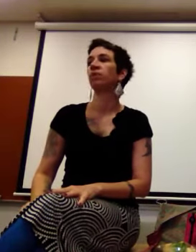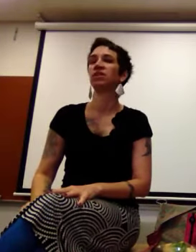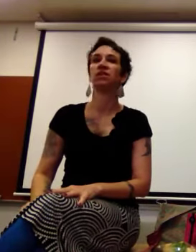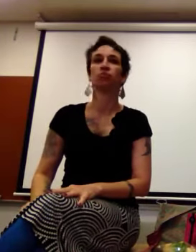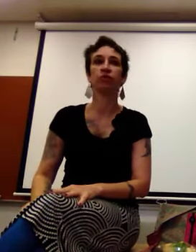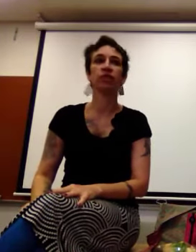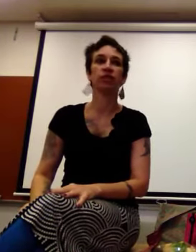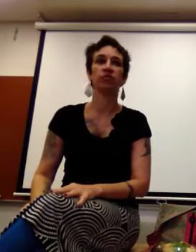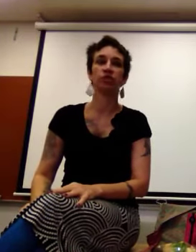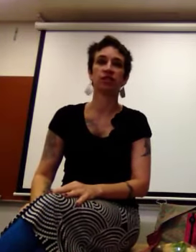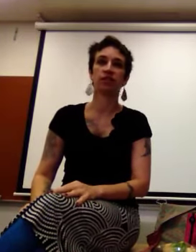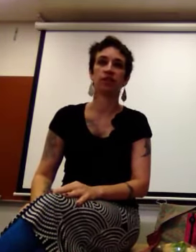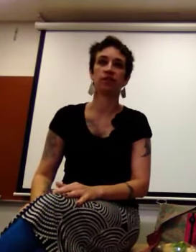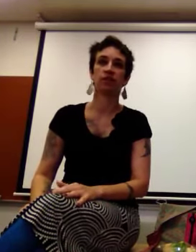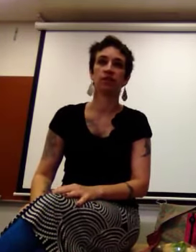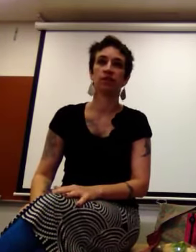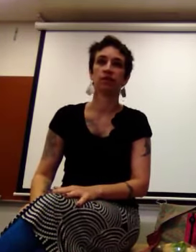because I'm really interested in